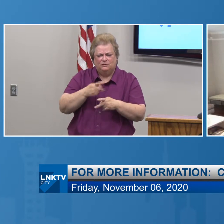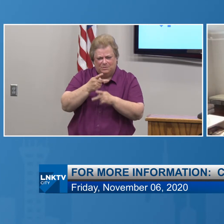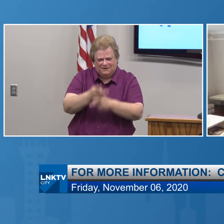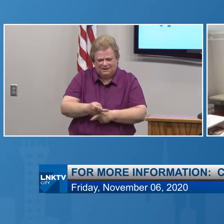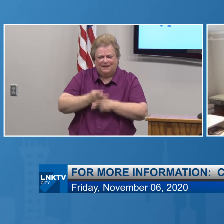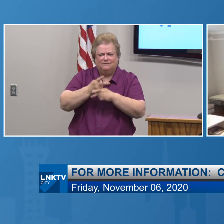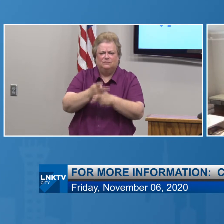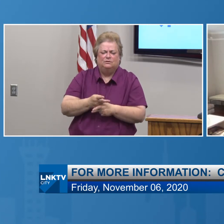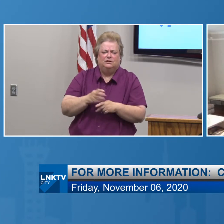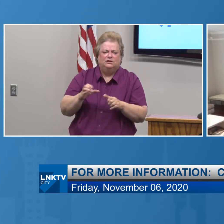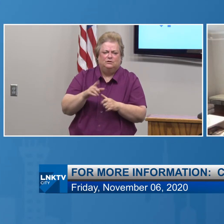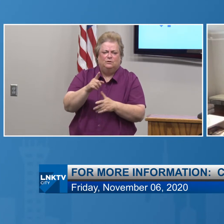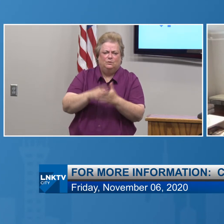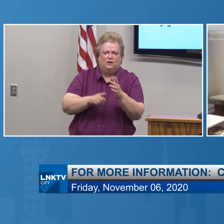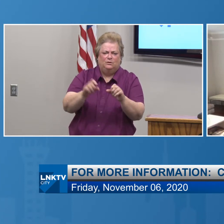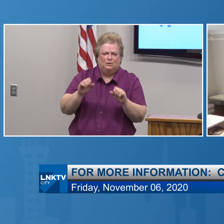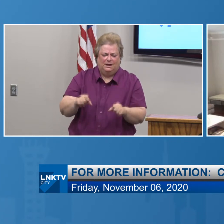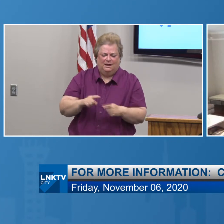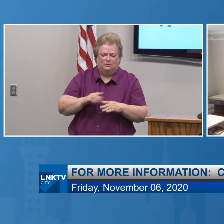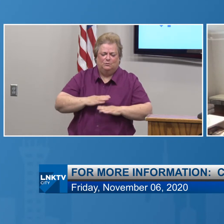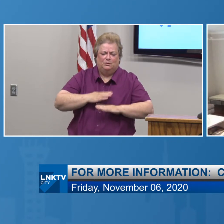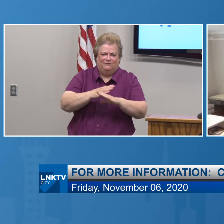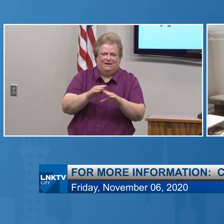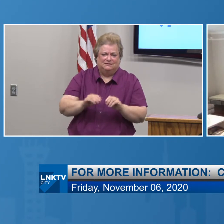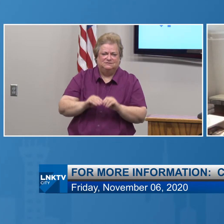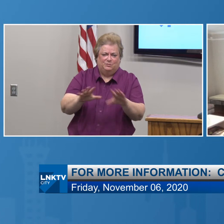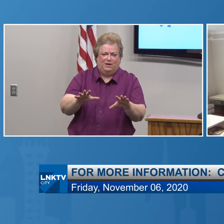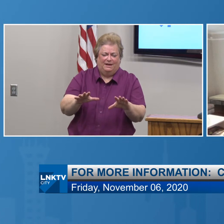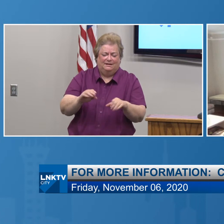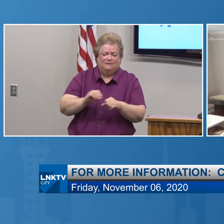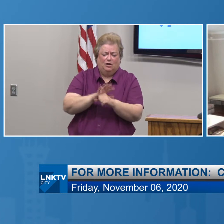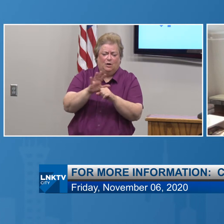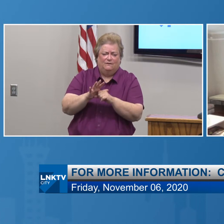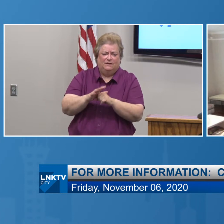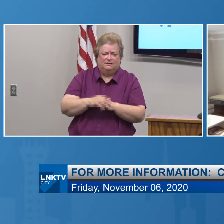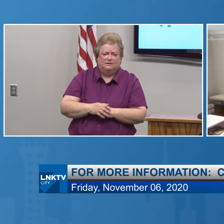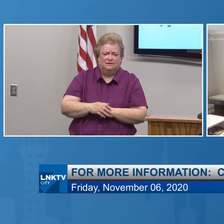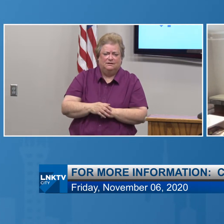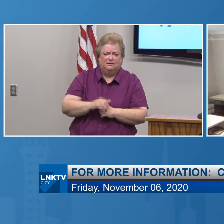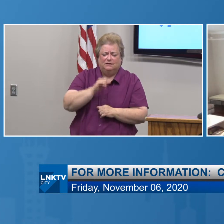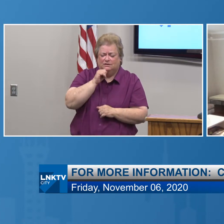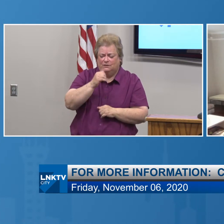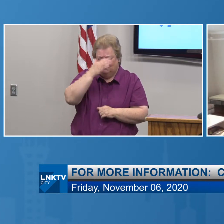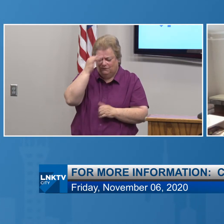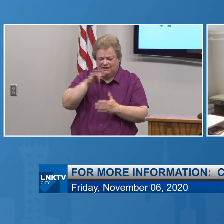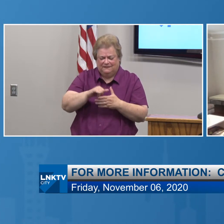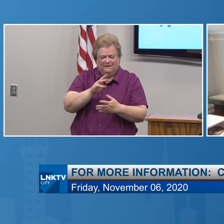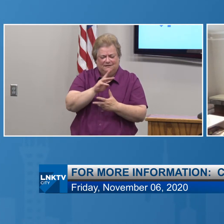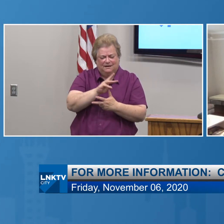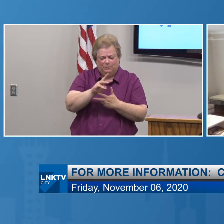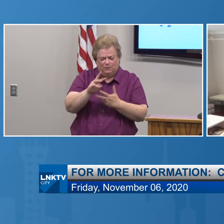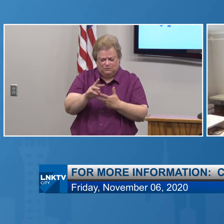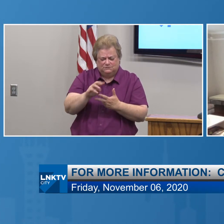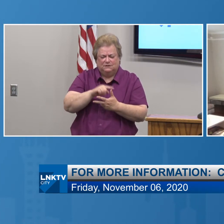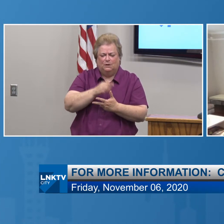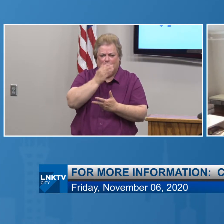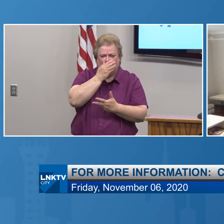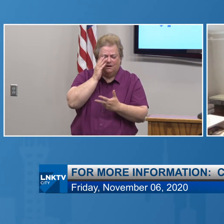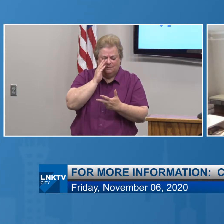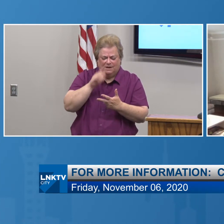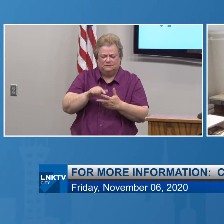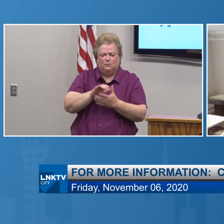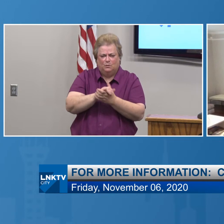what they can to prevent the spread of COVID-19, to not forget those 3 W's: wear a mask, wash your